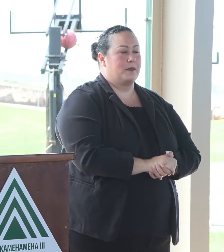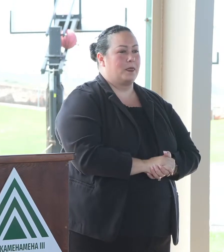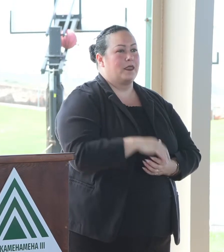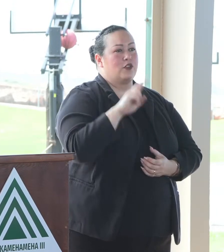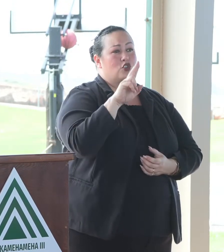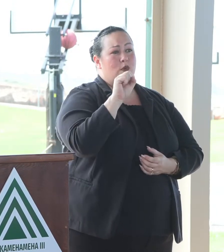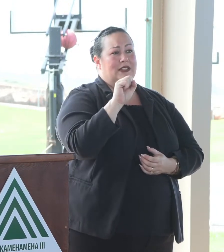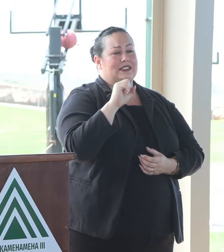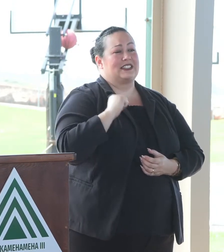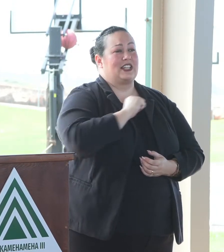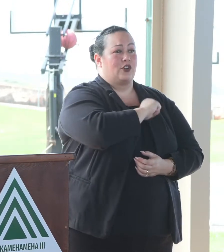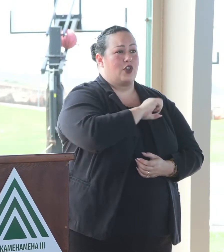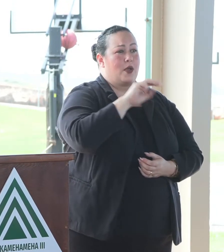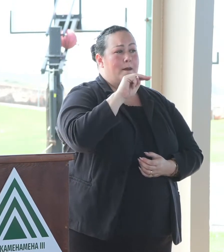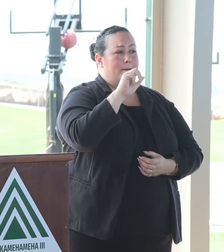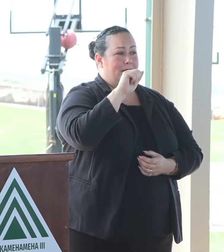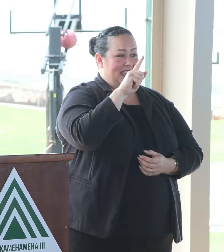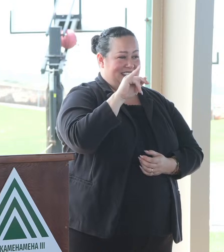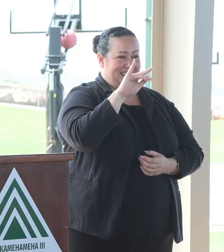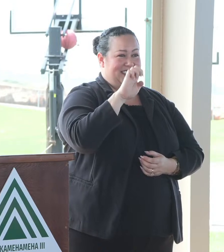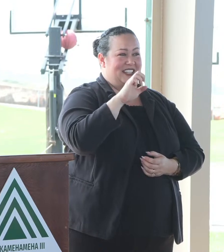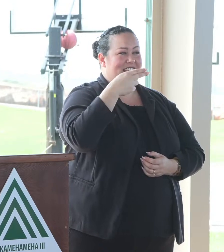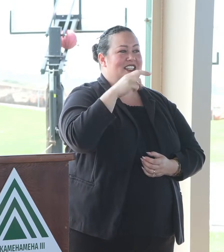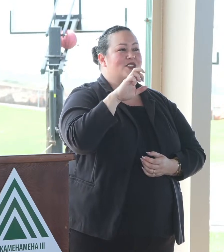United States Senator Mazie Hirono,